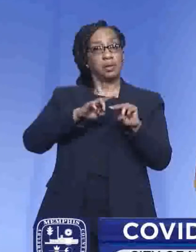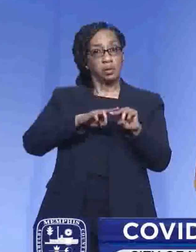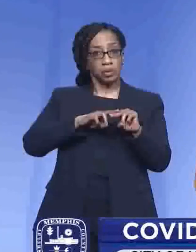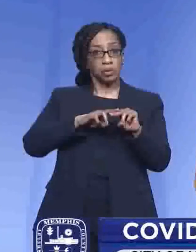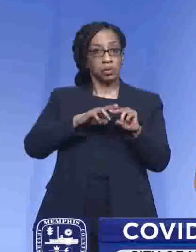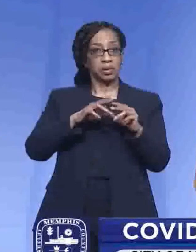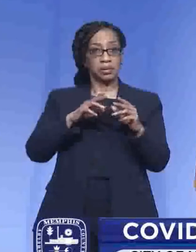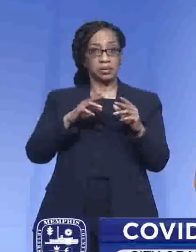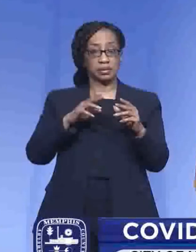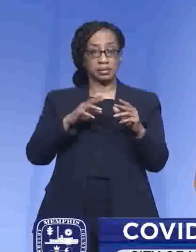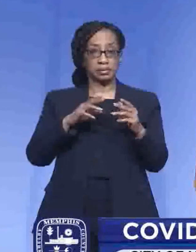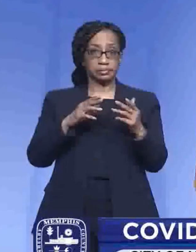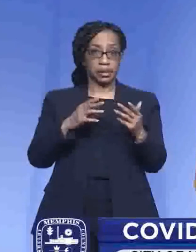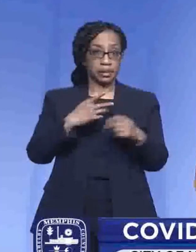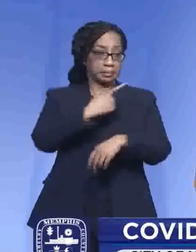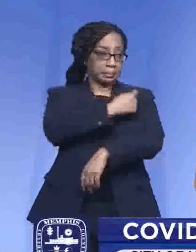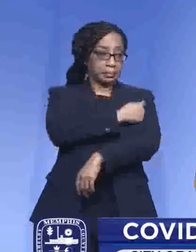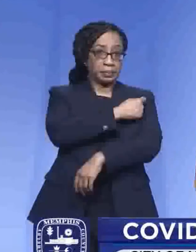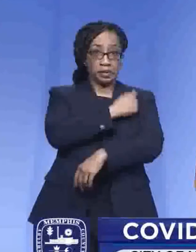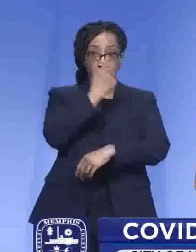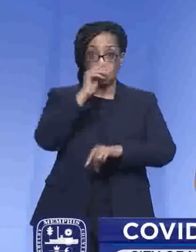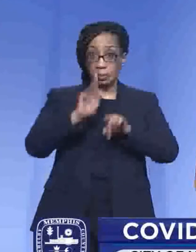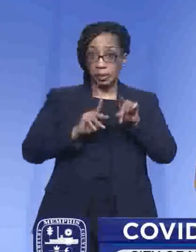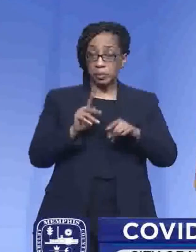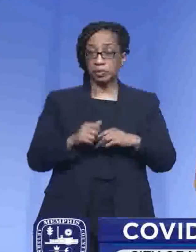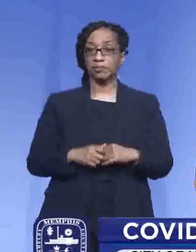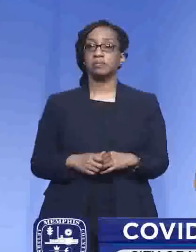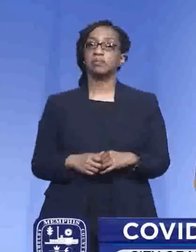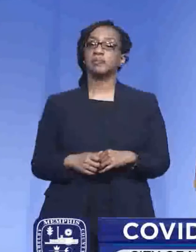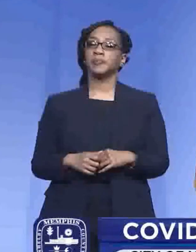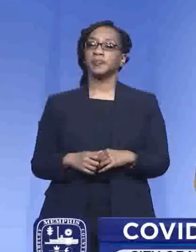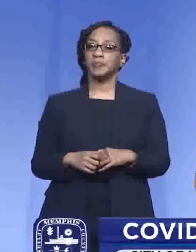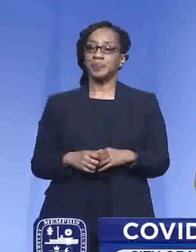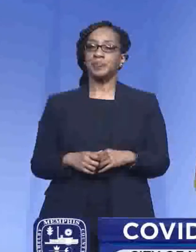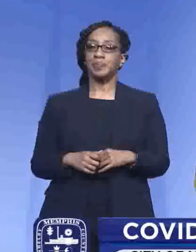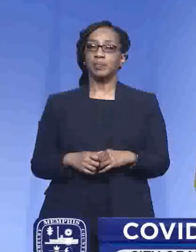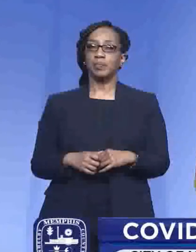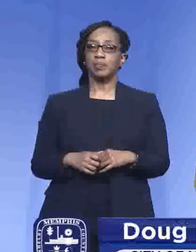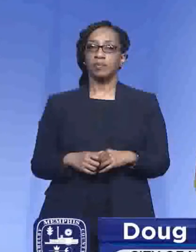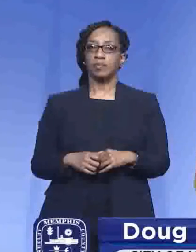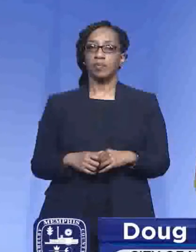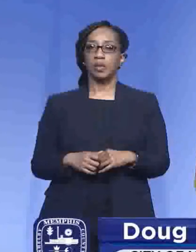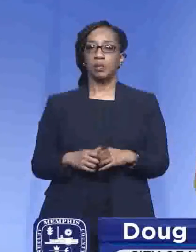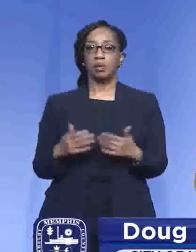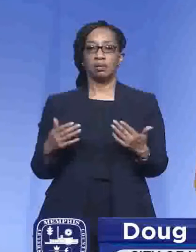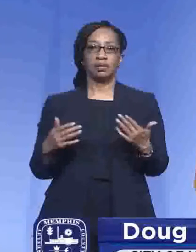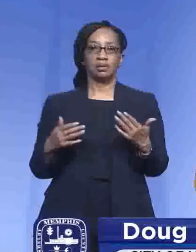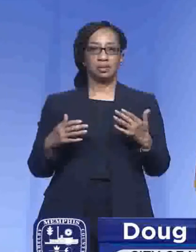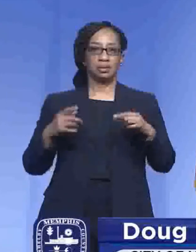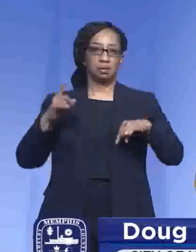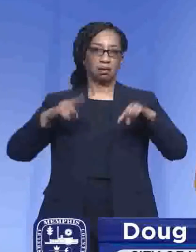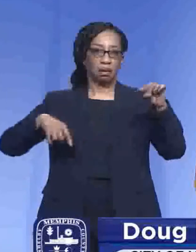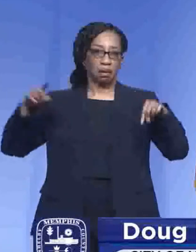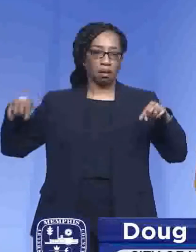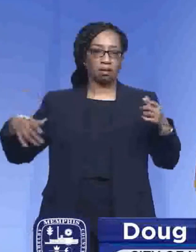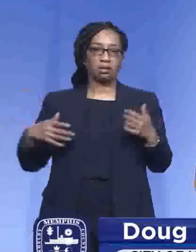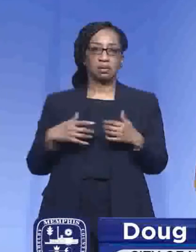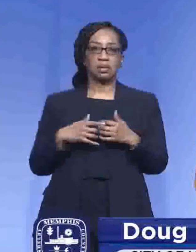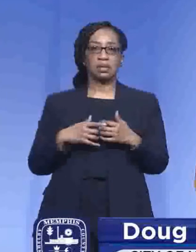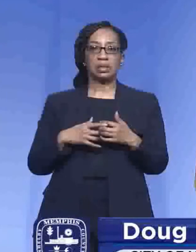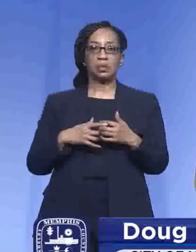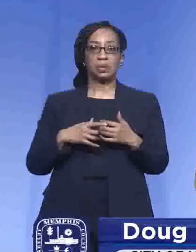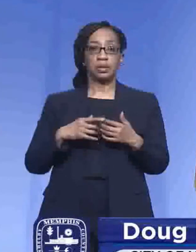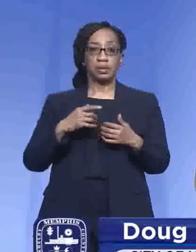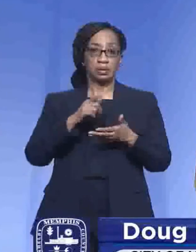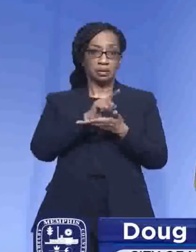for general public vaccinations? Sure, that's it. So, as I said, it will fluctuate up and down. We are in dialogue with the